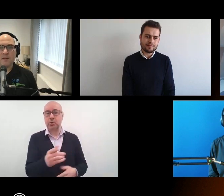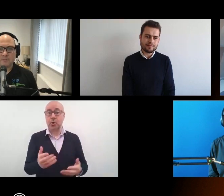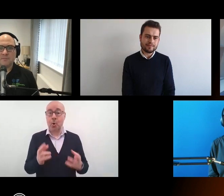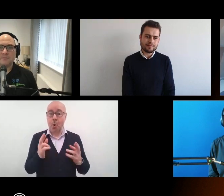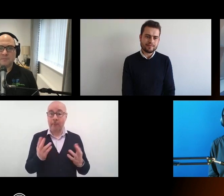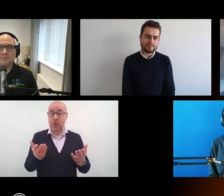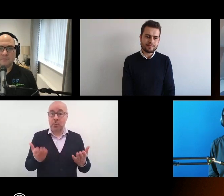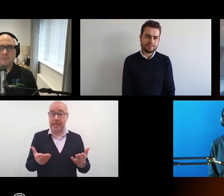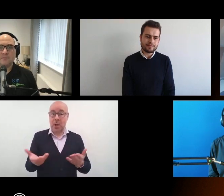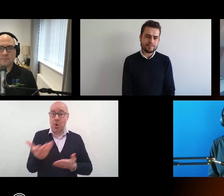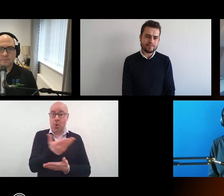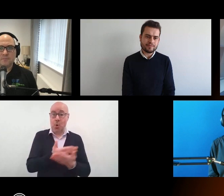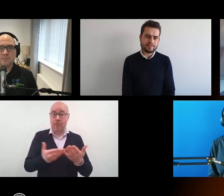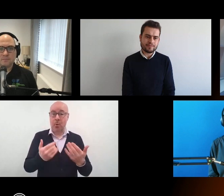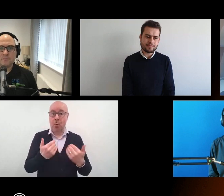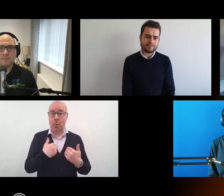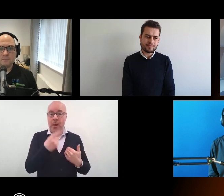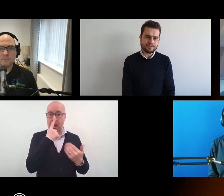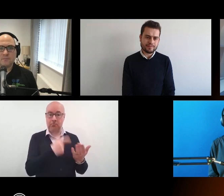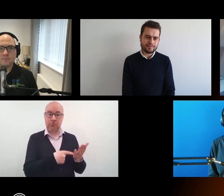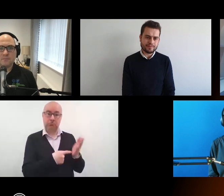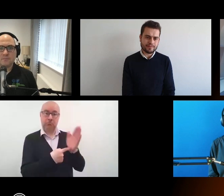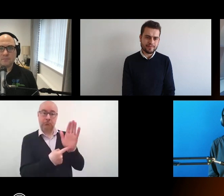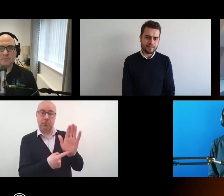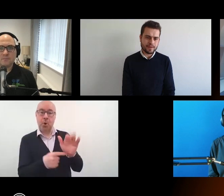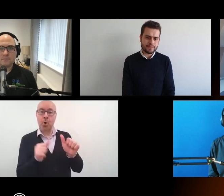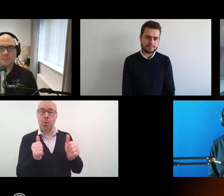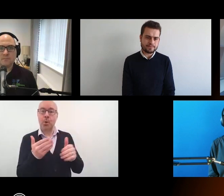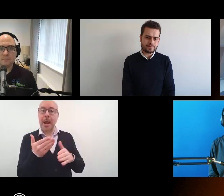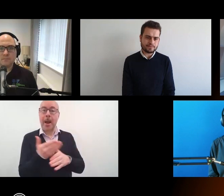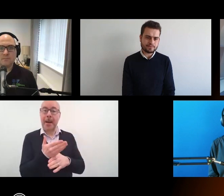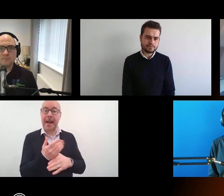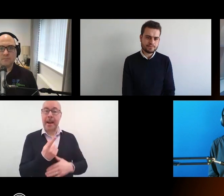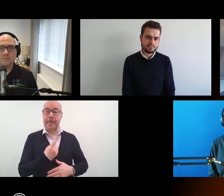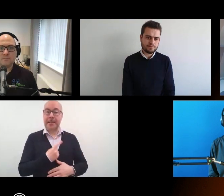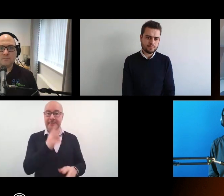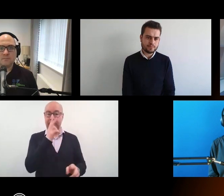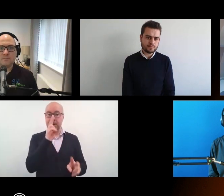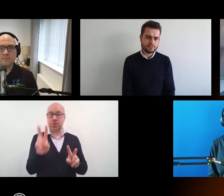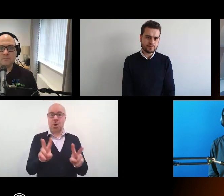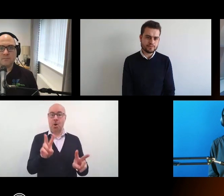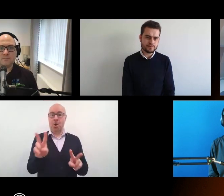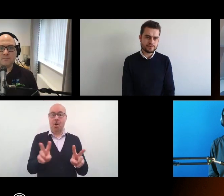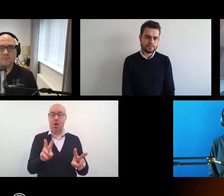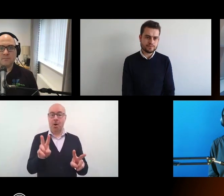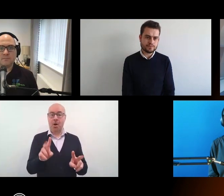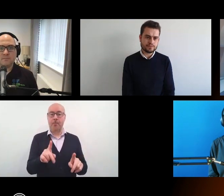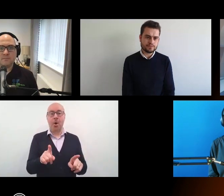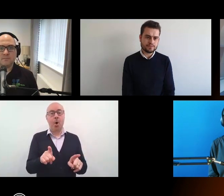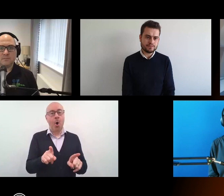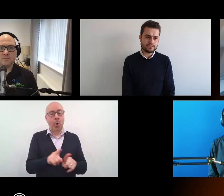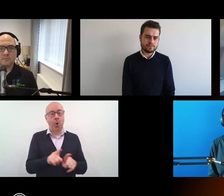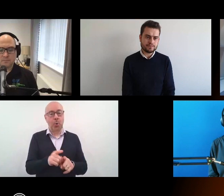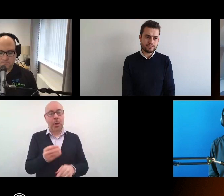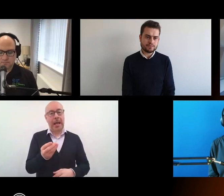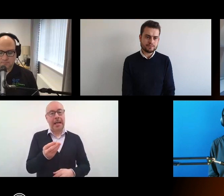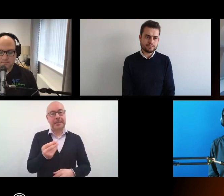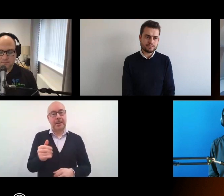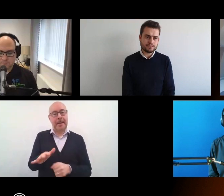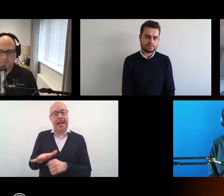of the good practice that I've experienced and seen over the years, but also some of the areas where we can make some